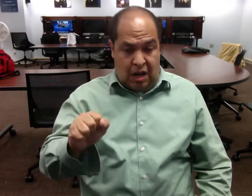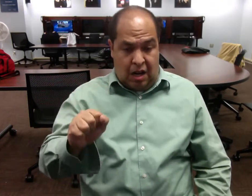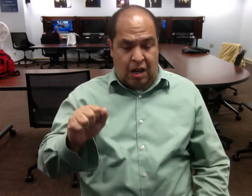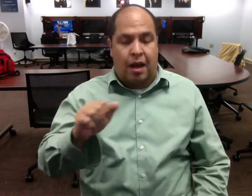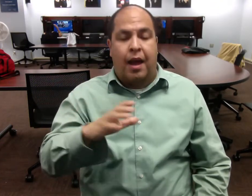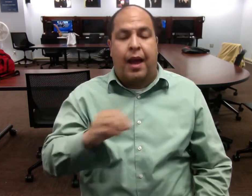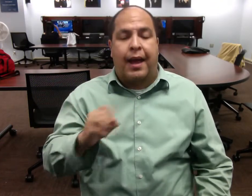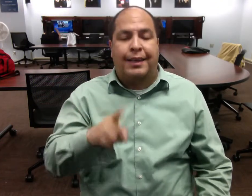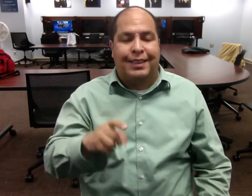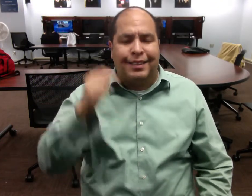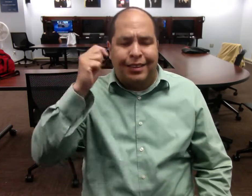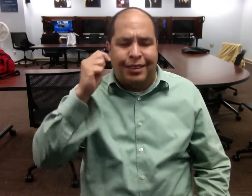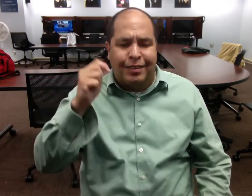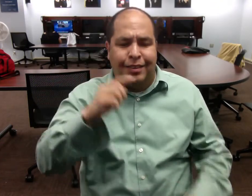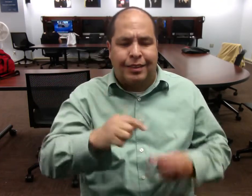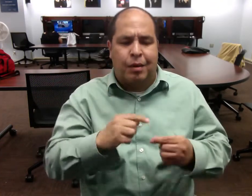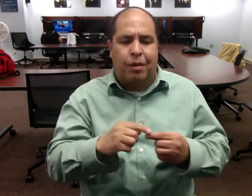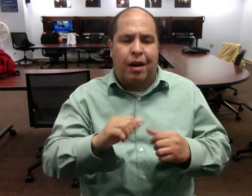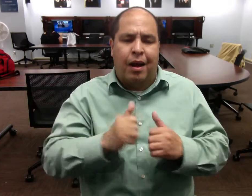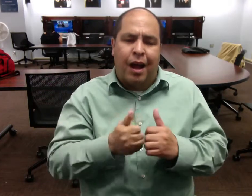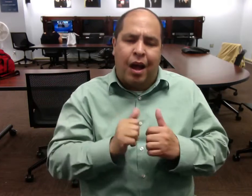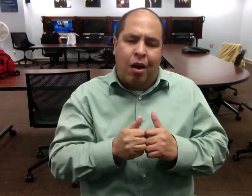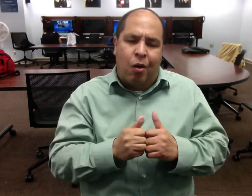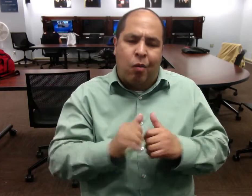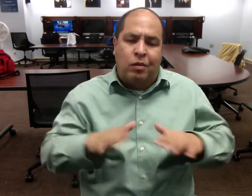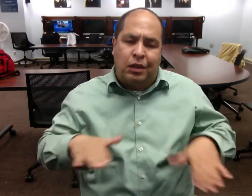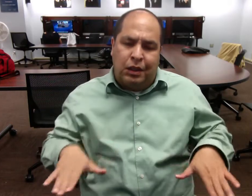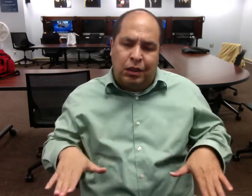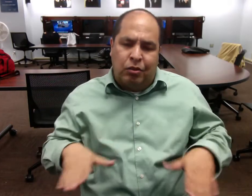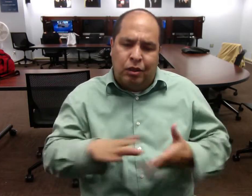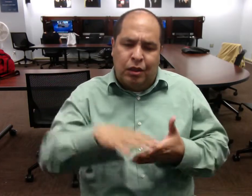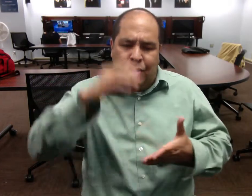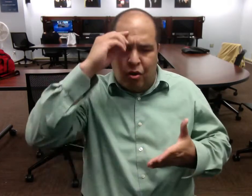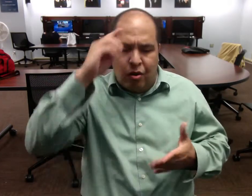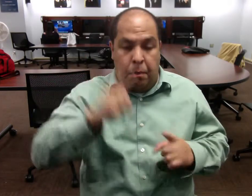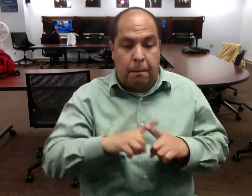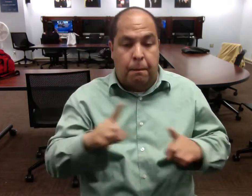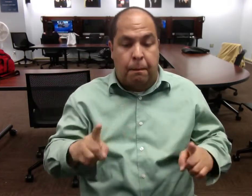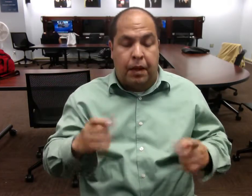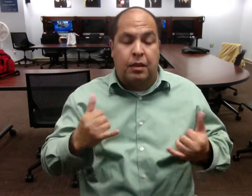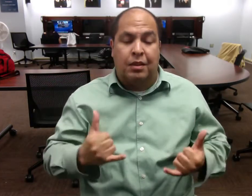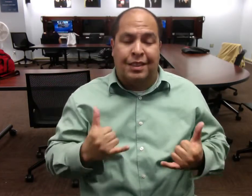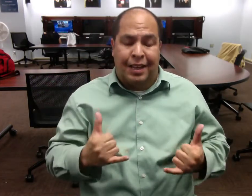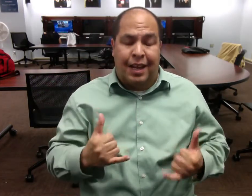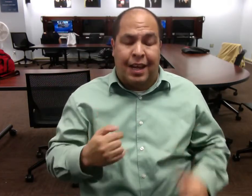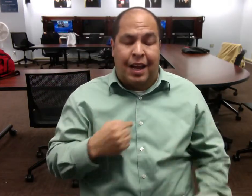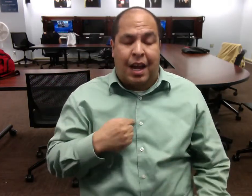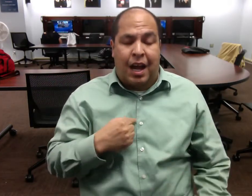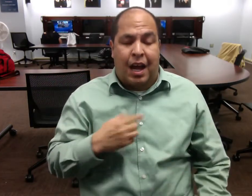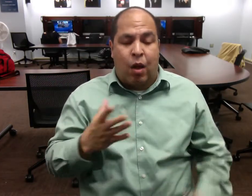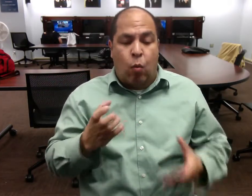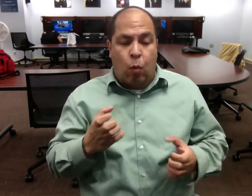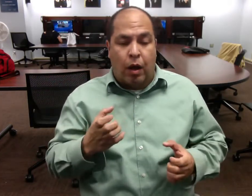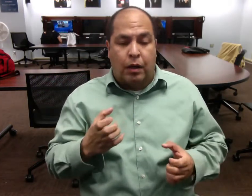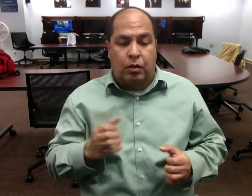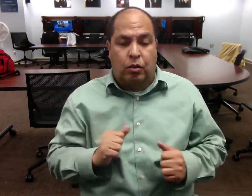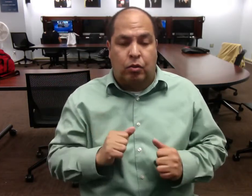But today, I want to guide you through some of the adult learning theorists and